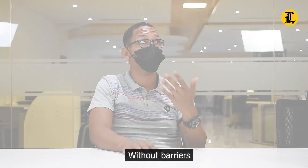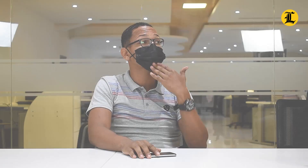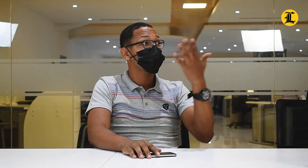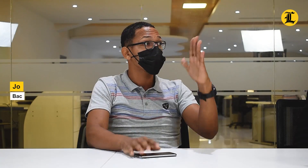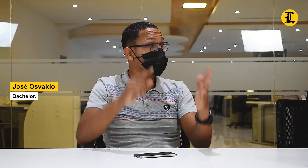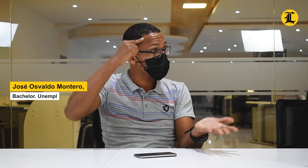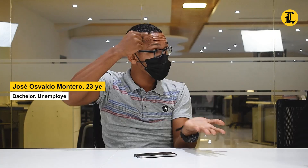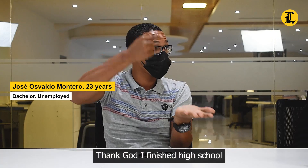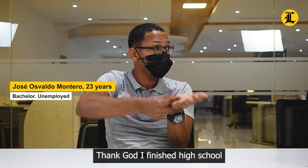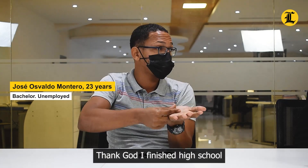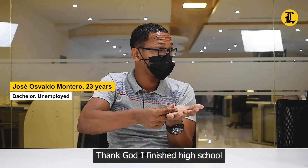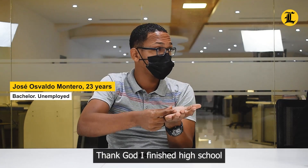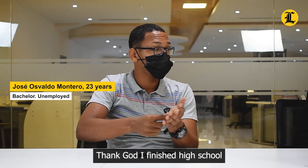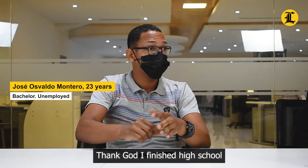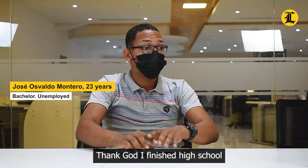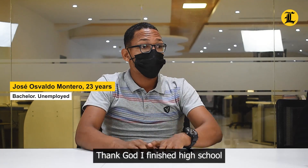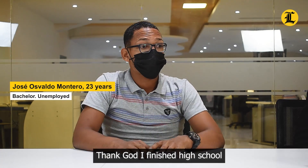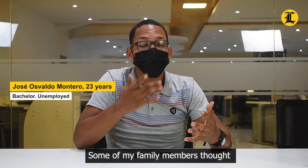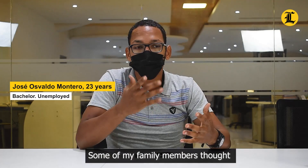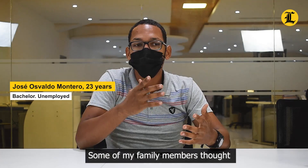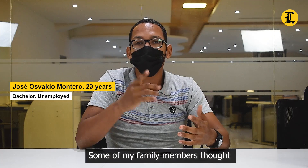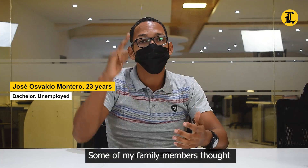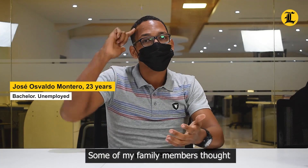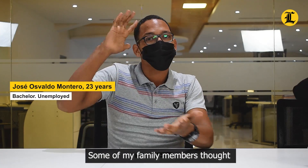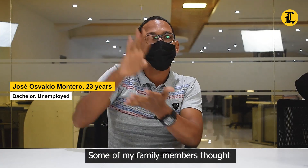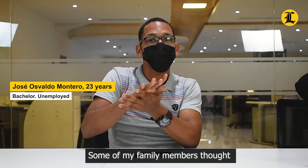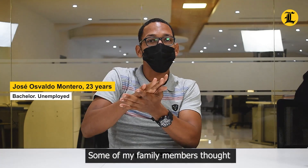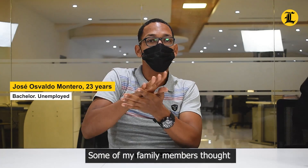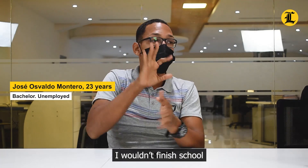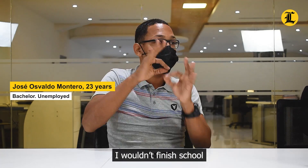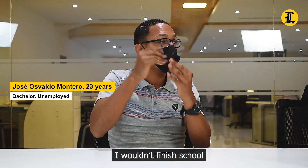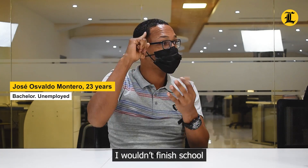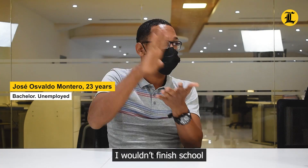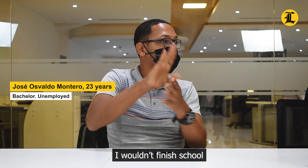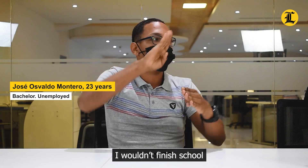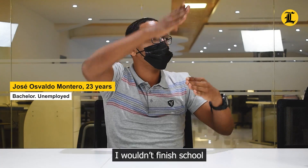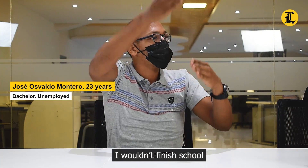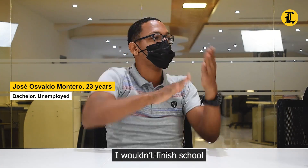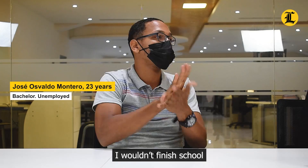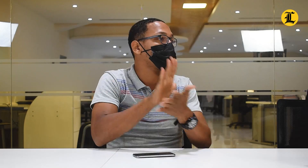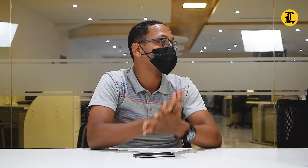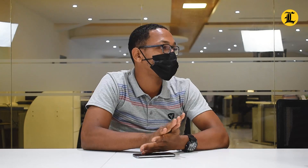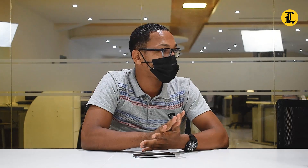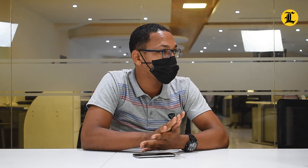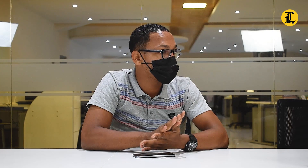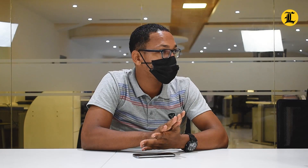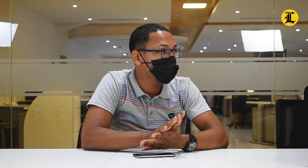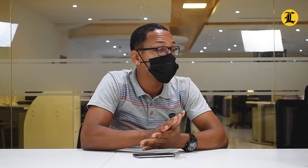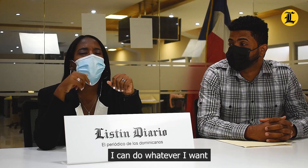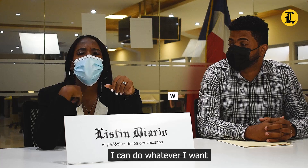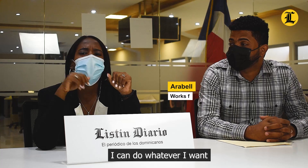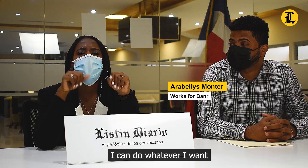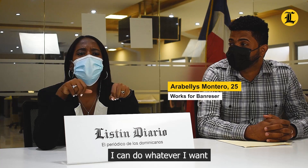barriers. Thank God I finished high school. Some of my family members thought I wouldn't finish school.